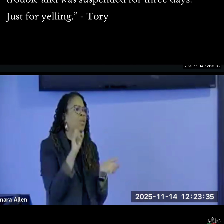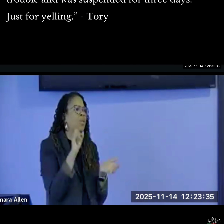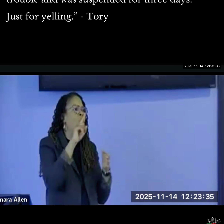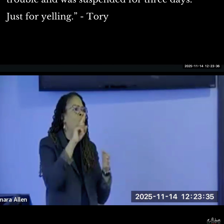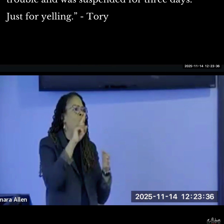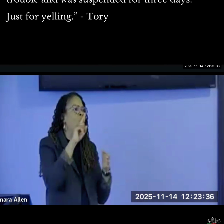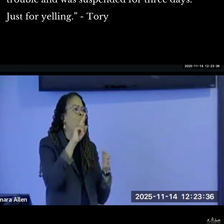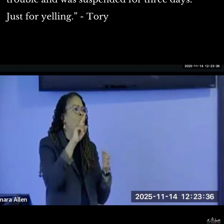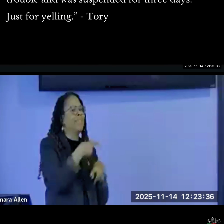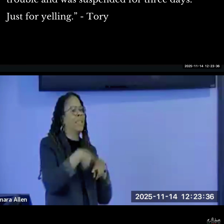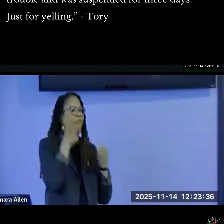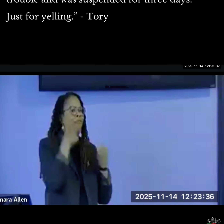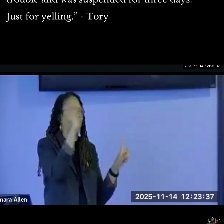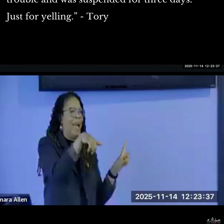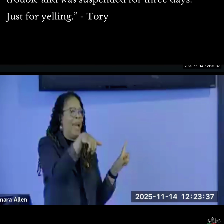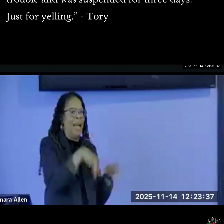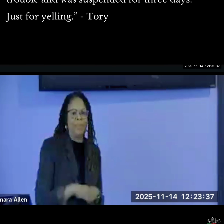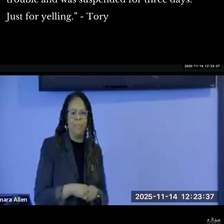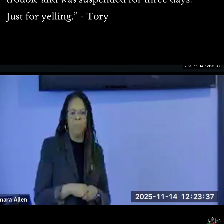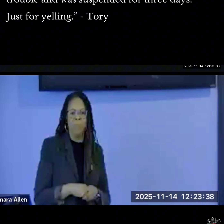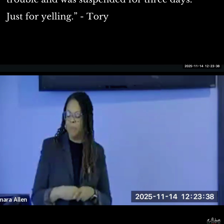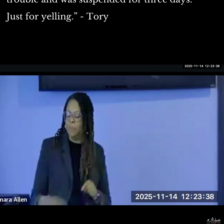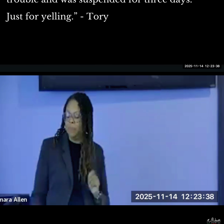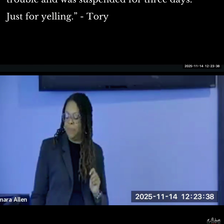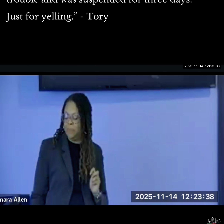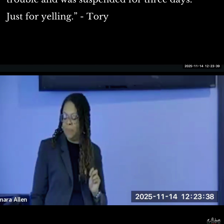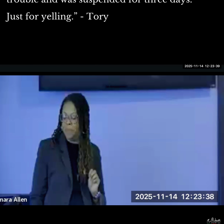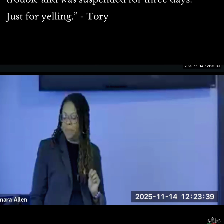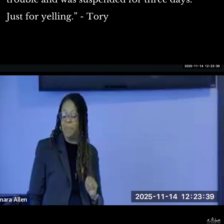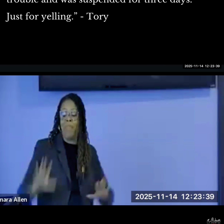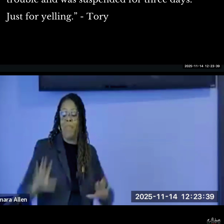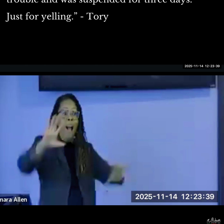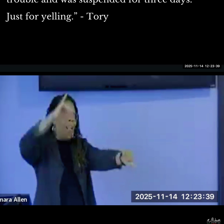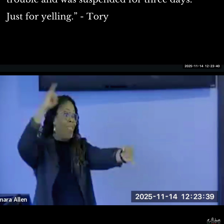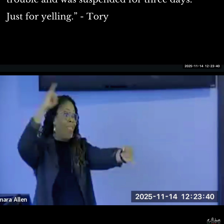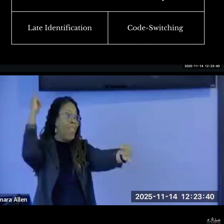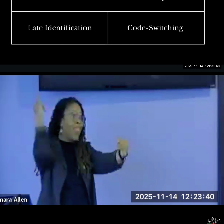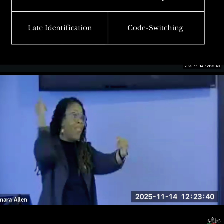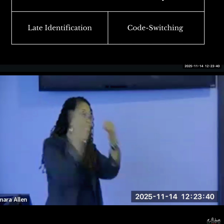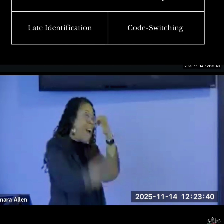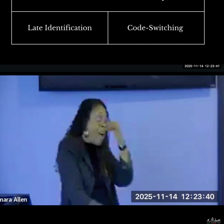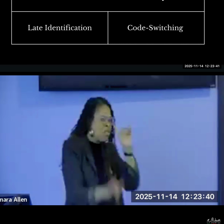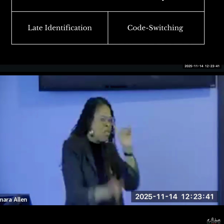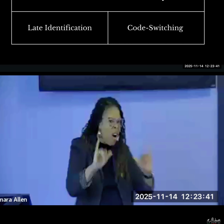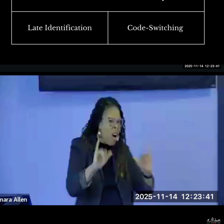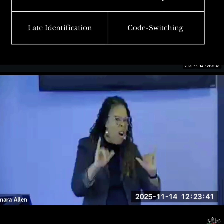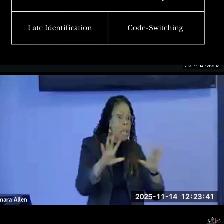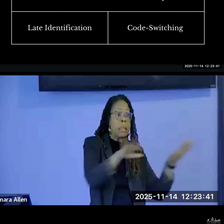was something that they couldn't really help, not necessarily yelling on purpose. And so Tori got in trouble for that.